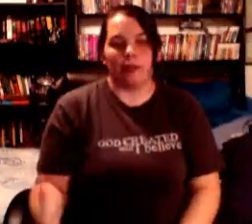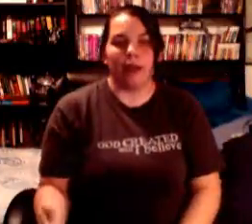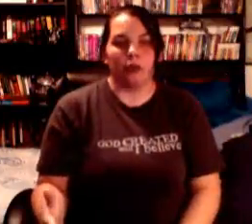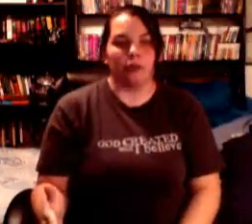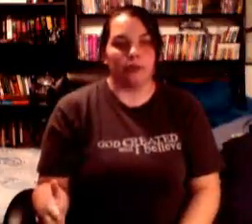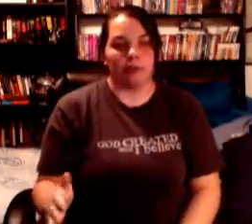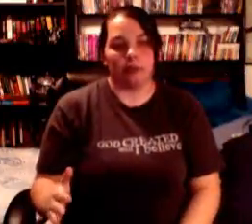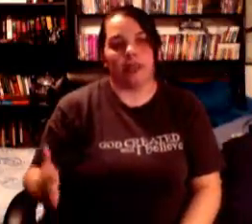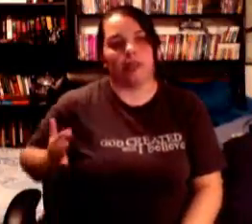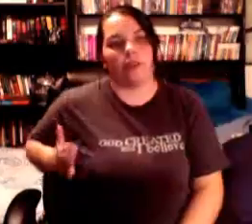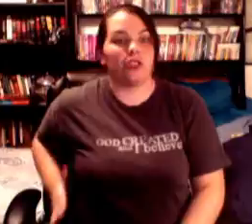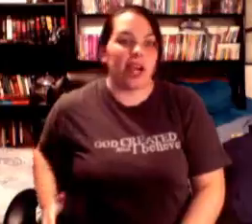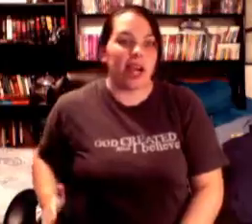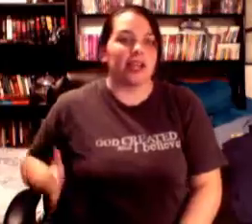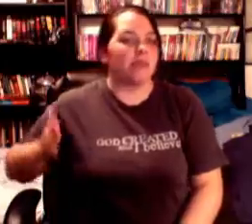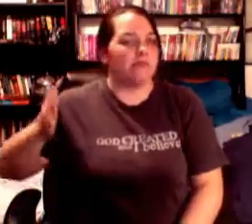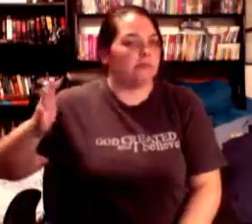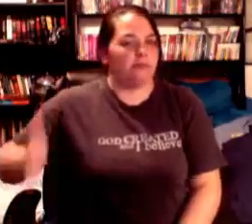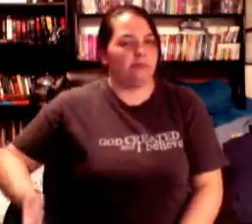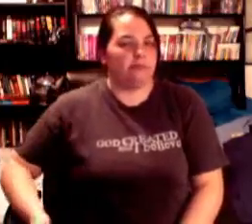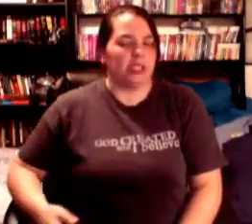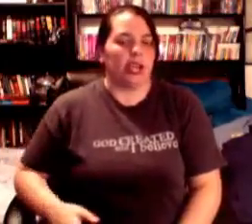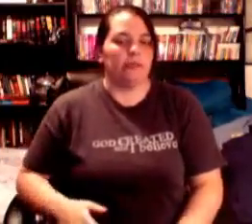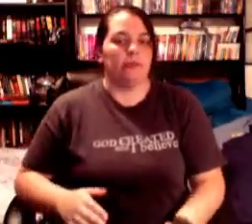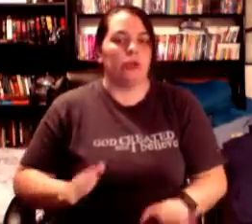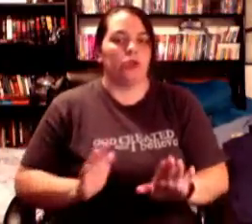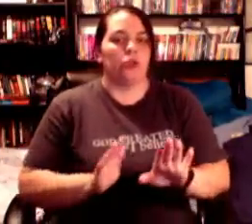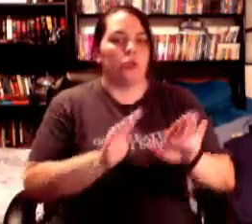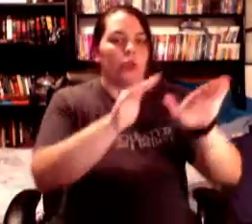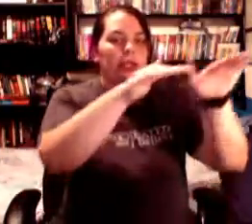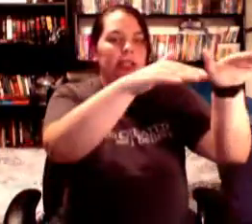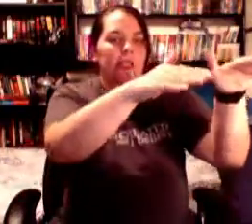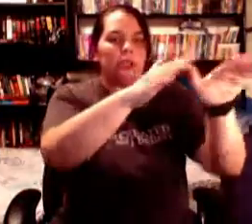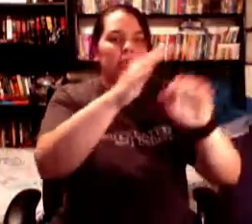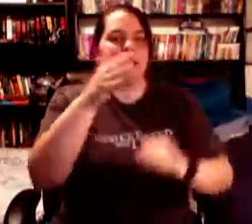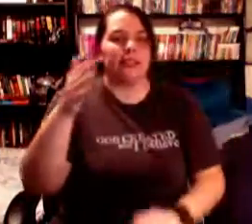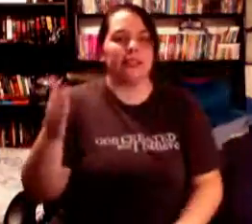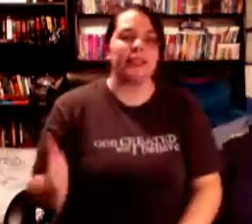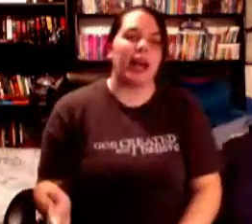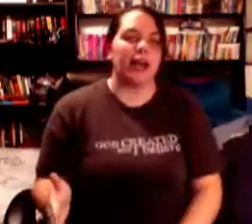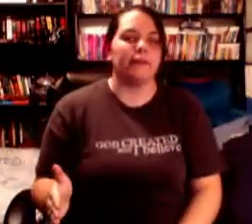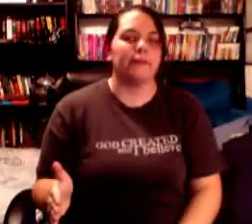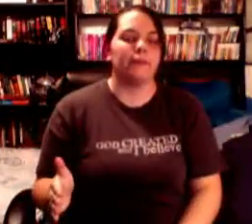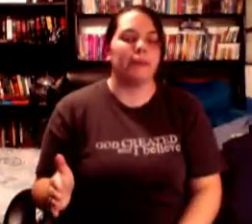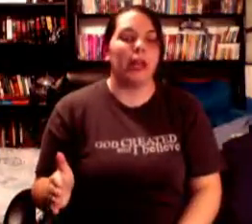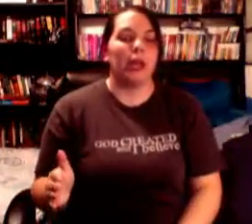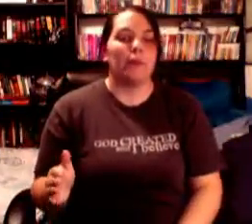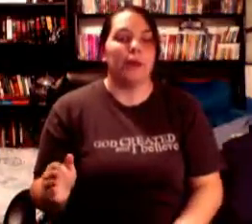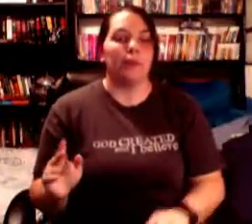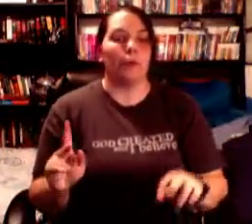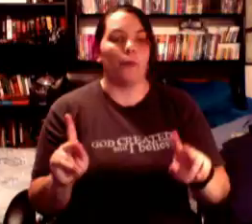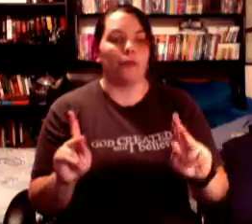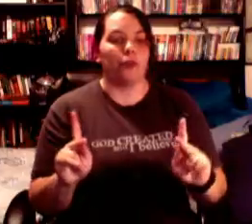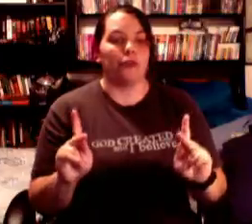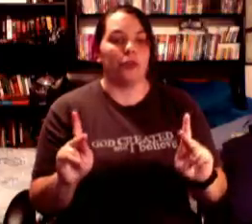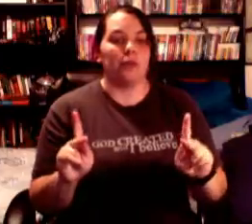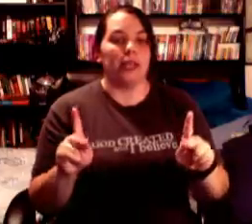come down like your side. So hill, side. People. So do a P